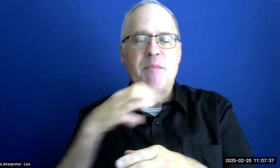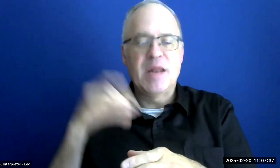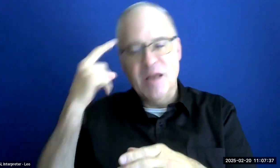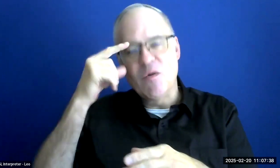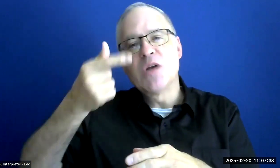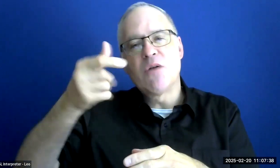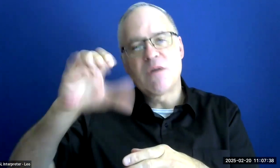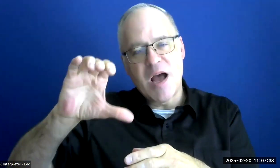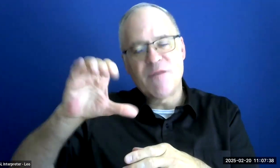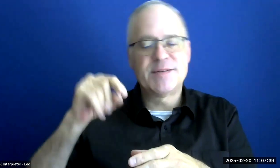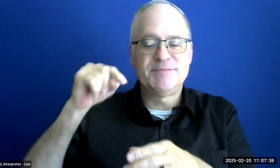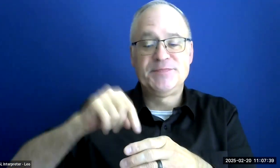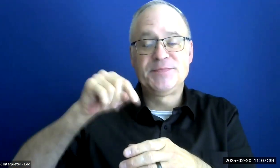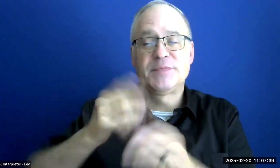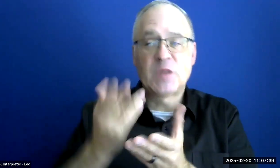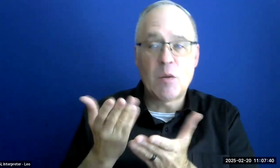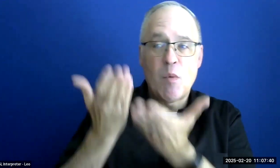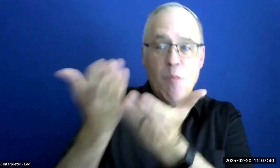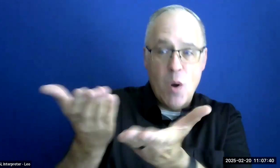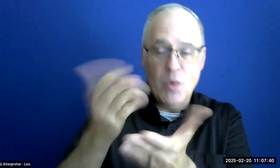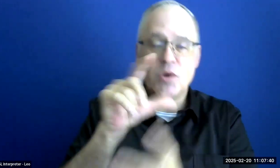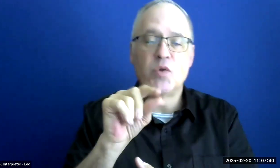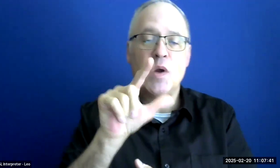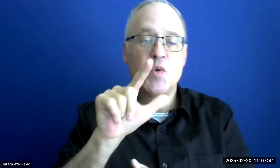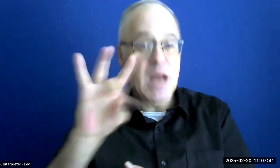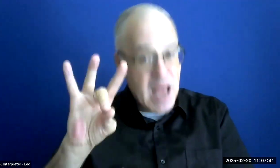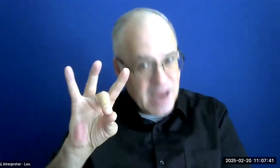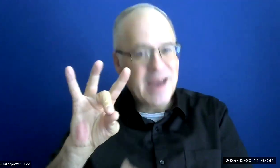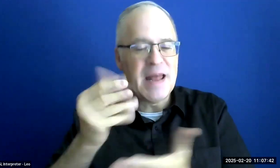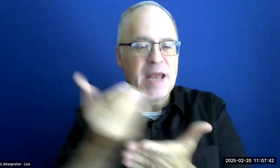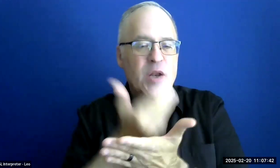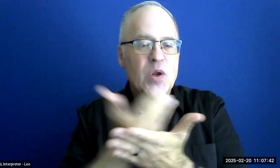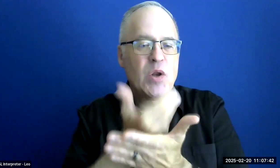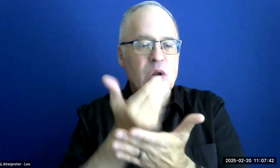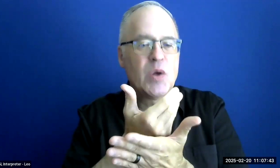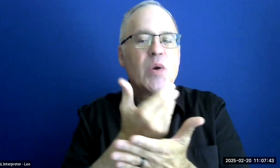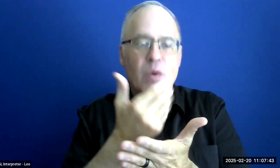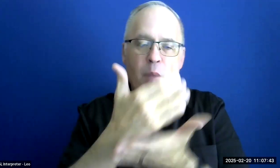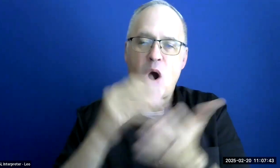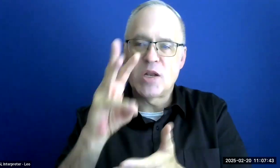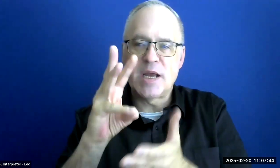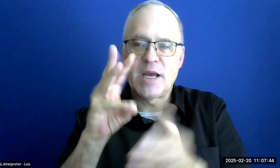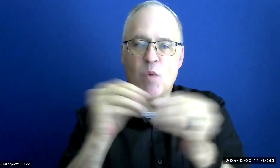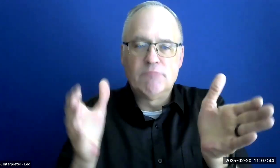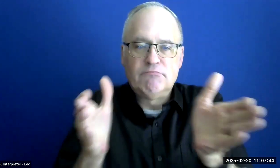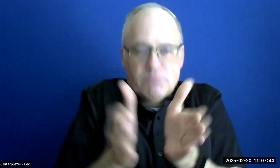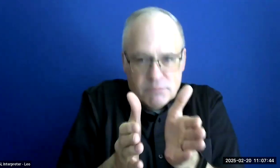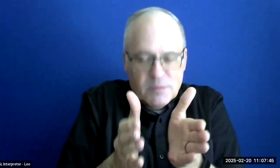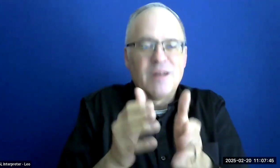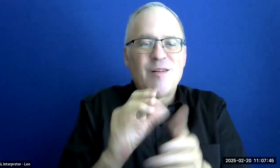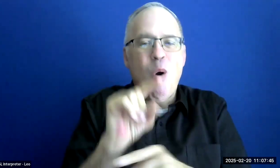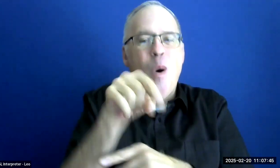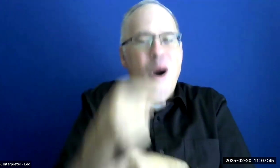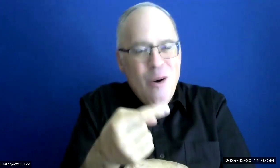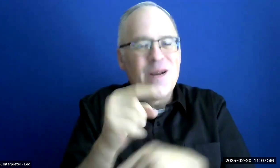to propose to General Conference in 2028 a new Part 6 that is slimmer and only contains provisions